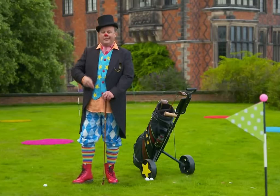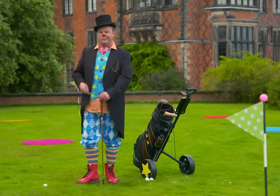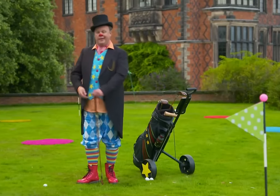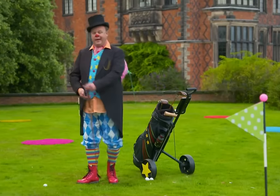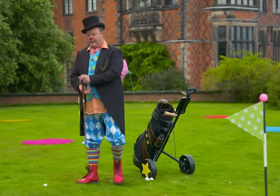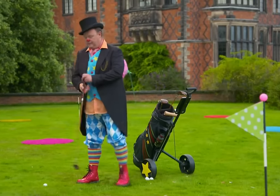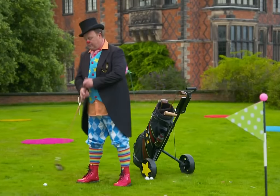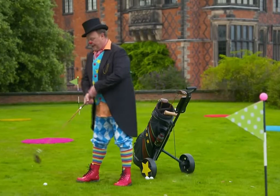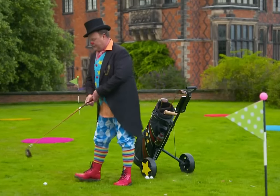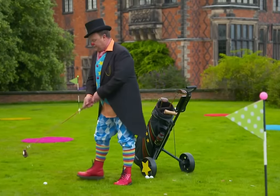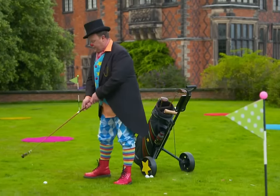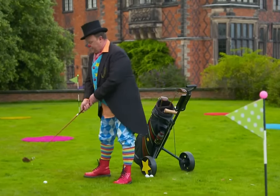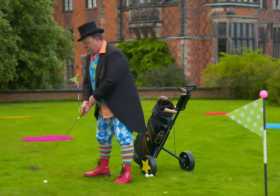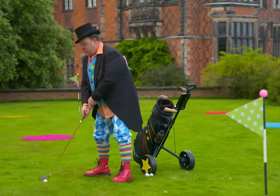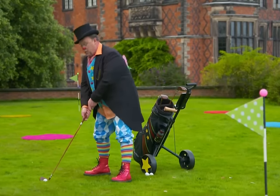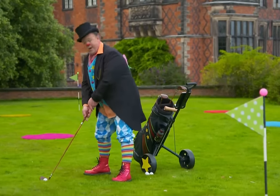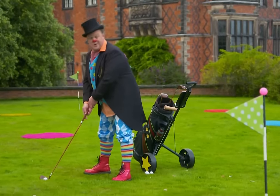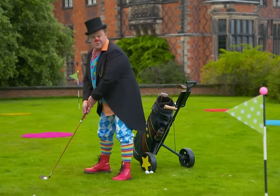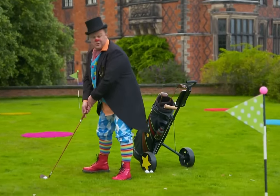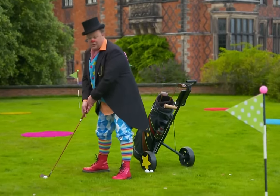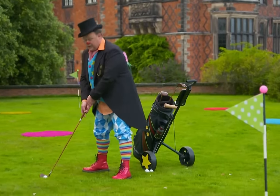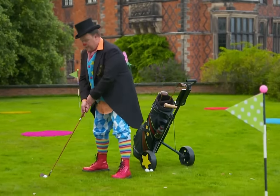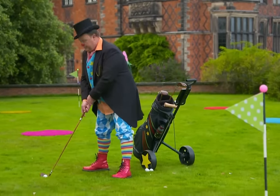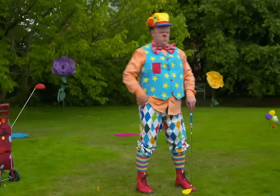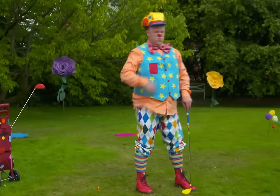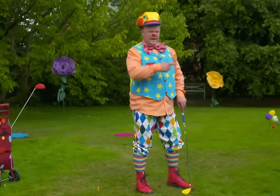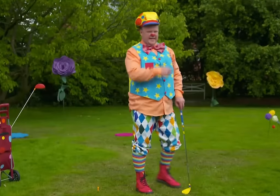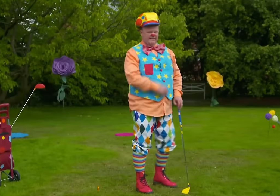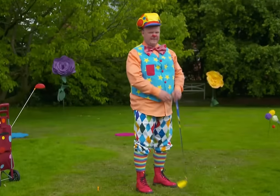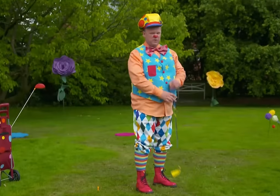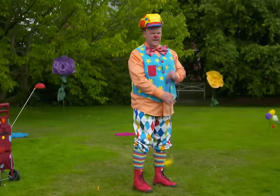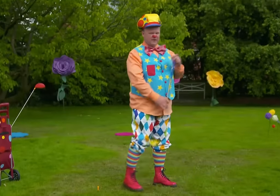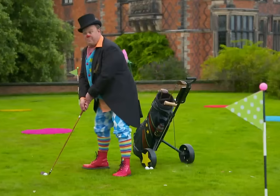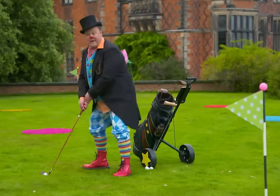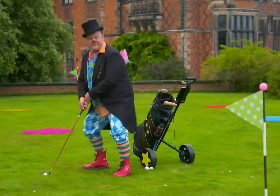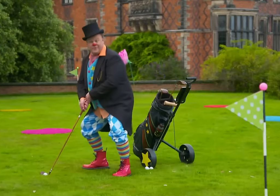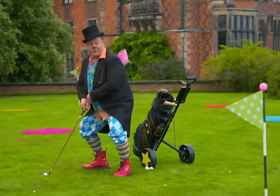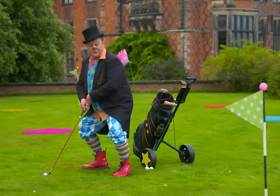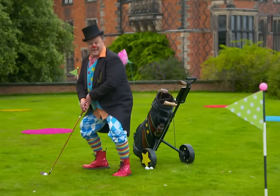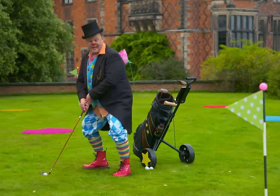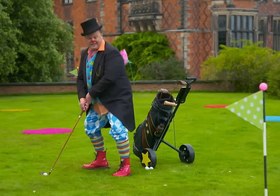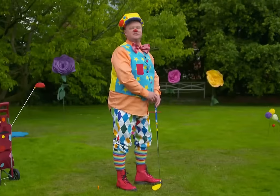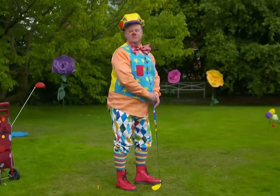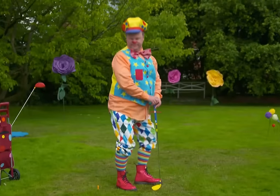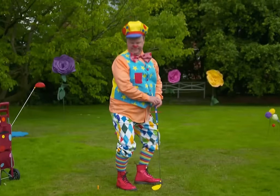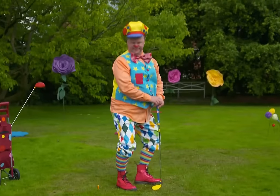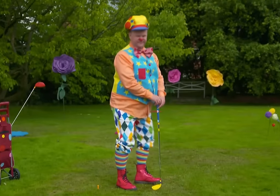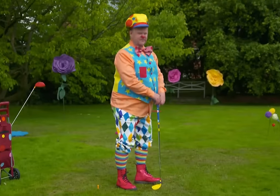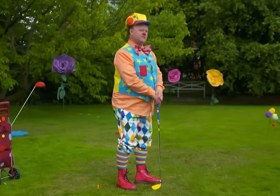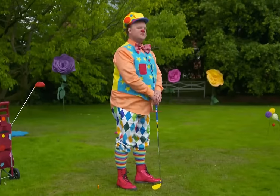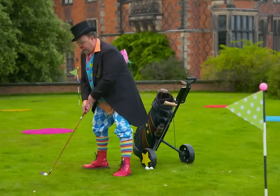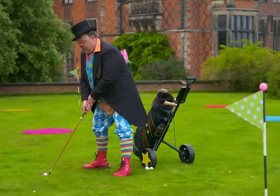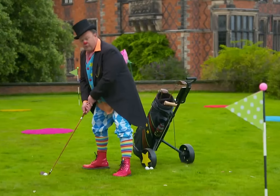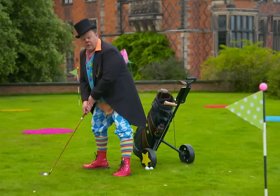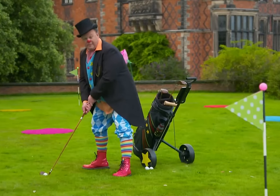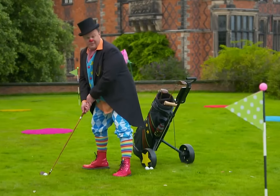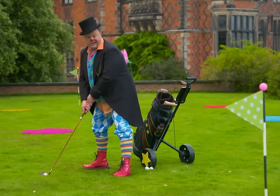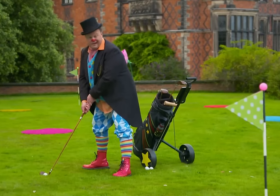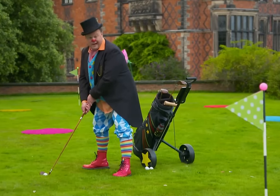old bean. Right, so you hold your club like this. You bend your knees a little. A firm grip on the club